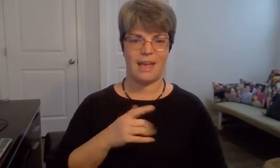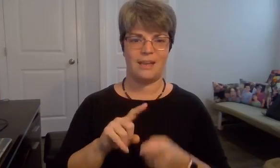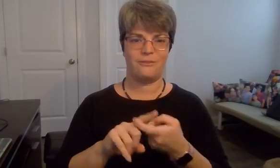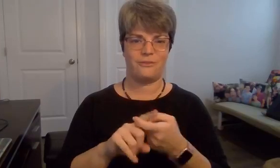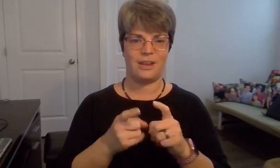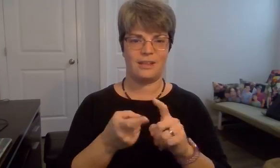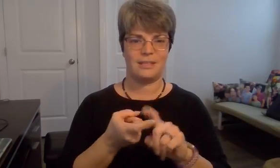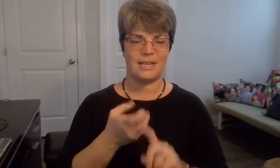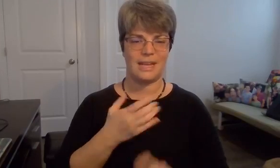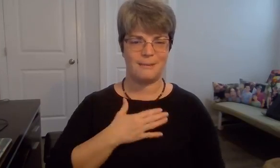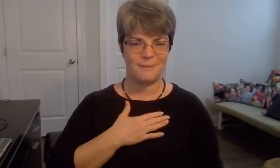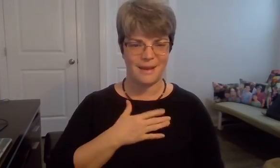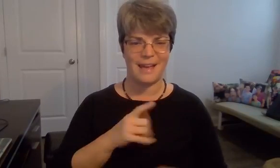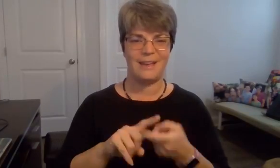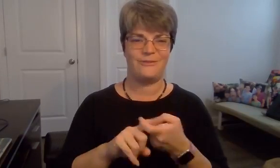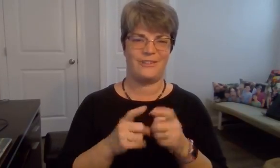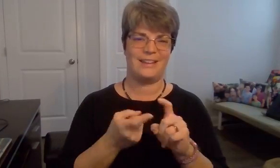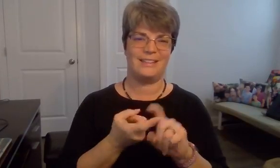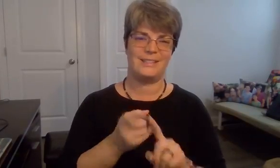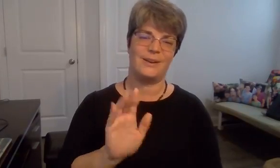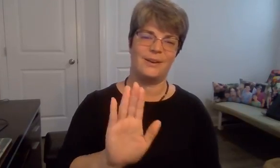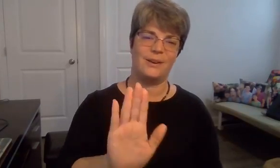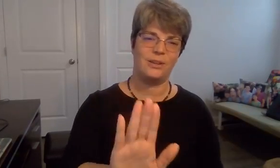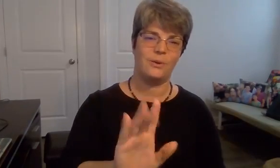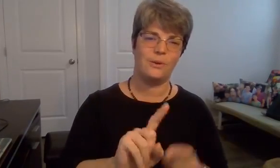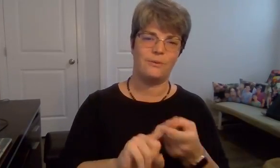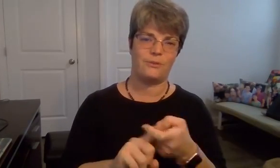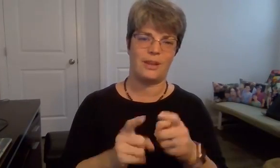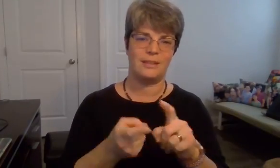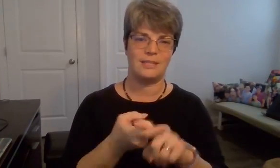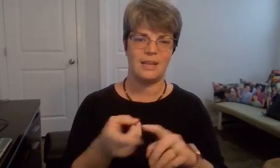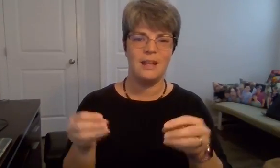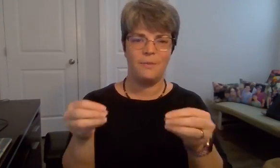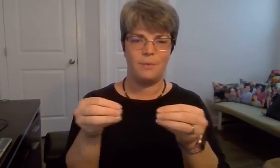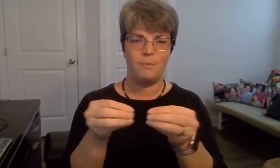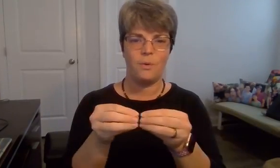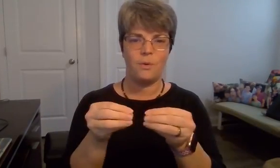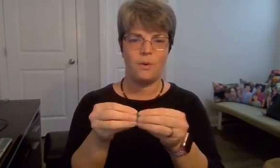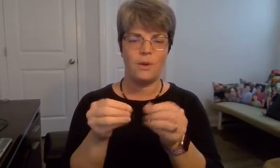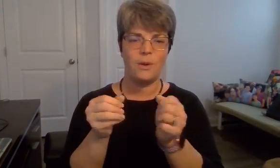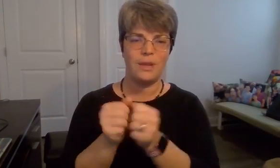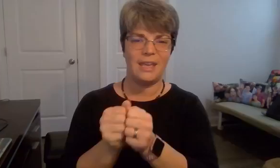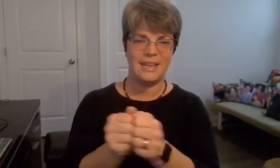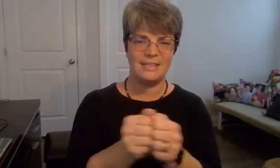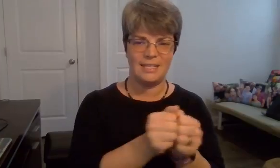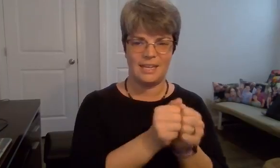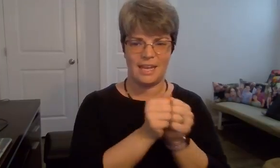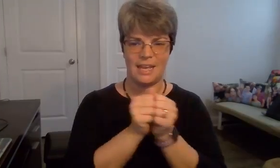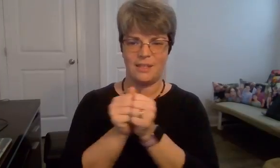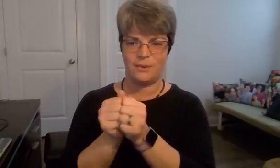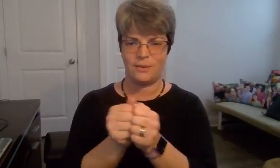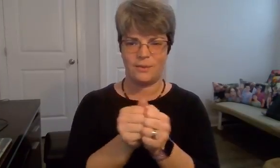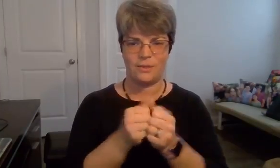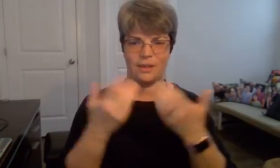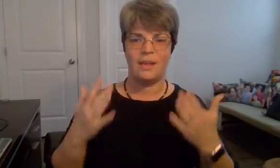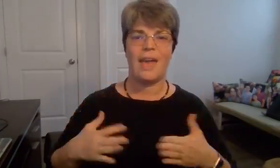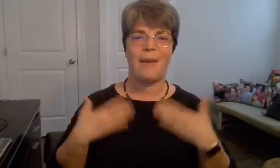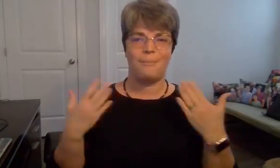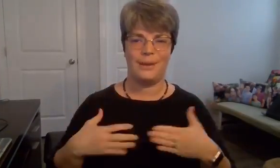my friends and my friends are your friends. The more we get together, the